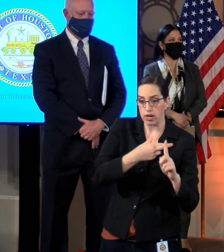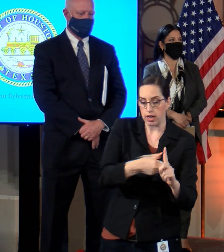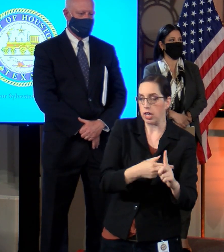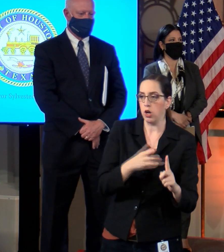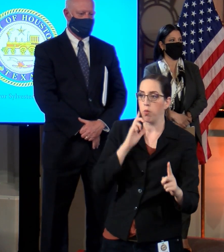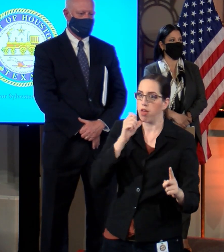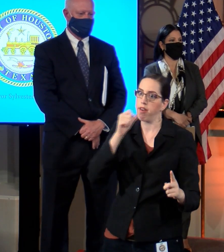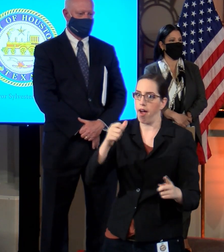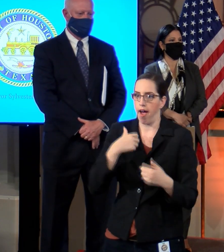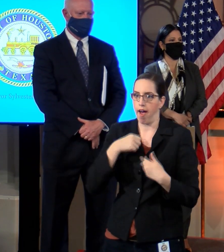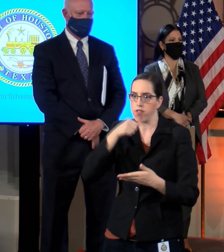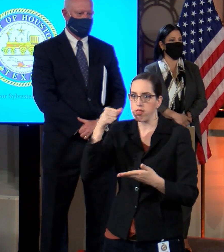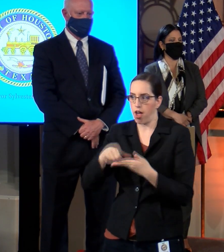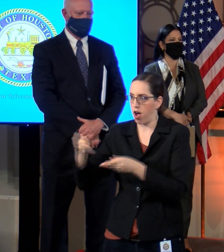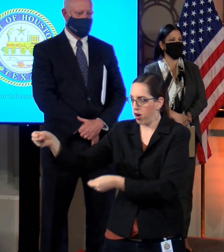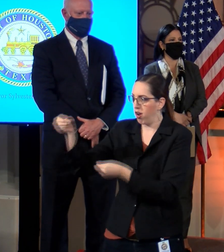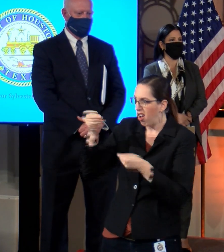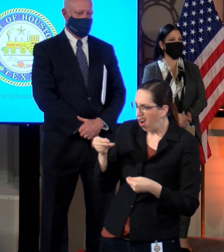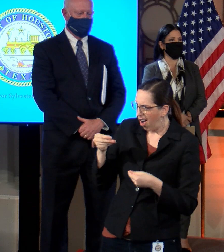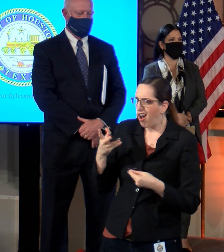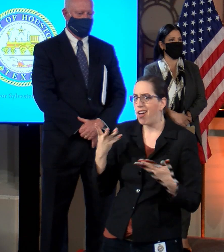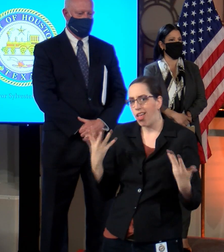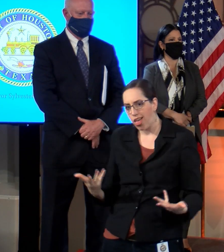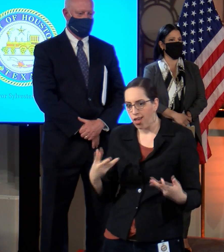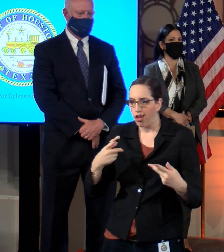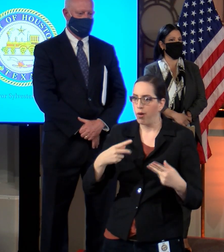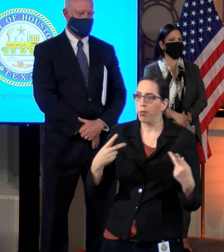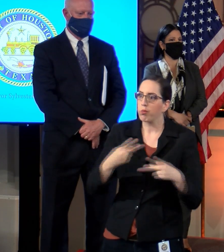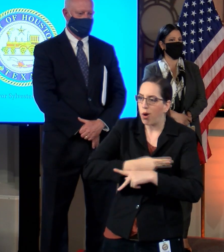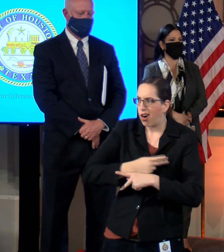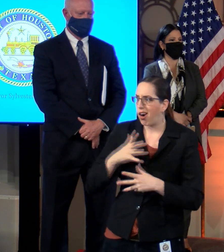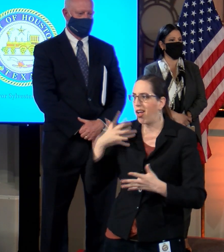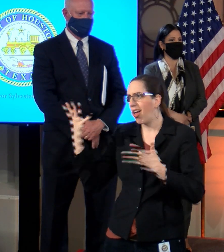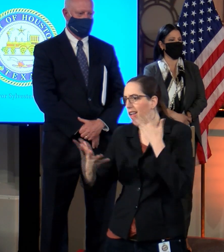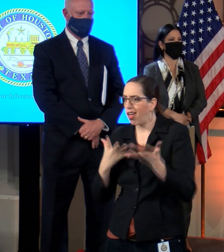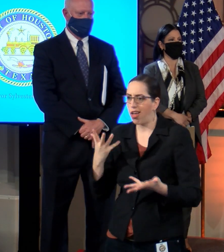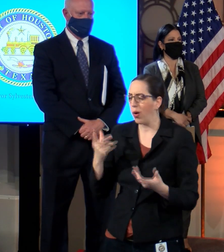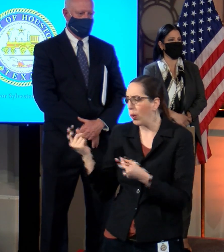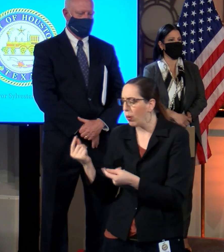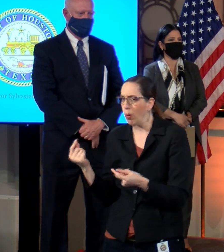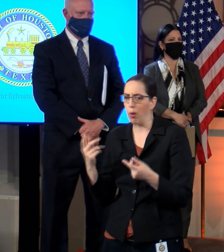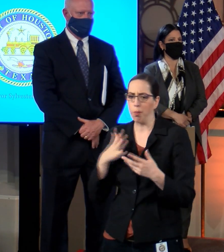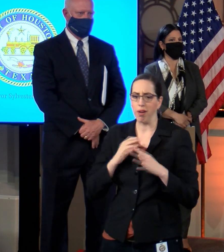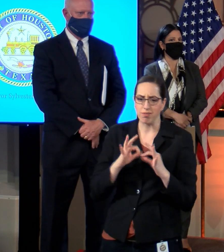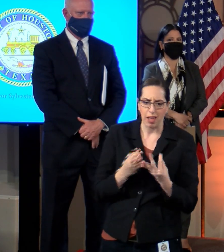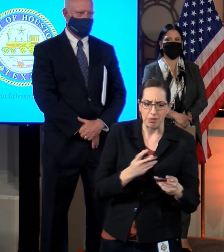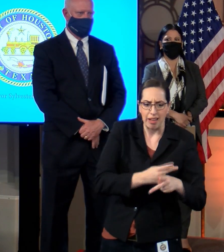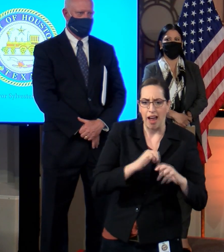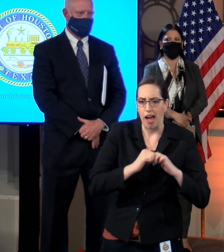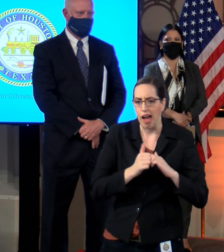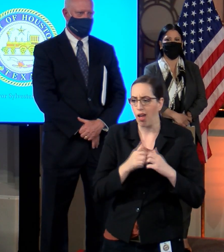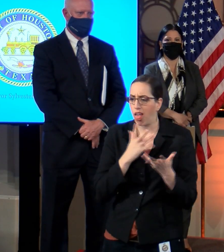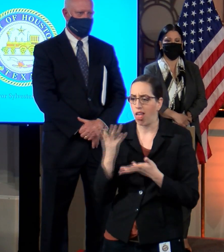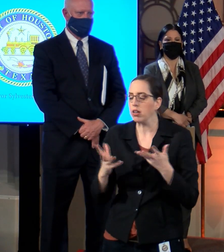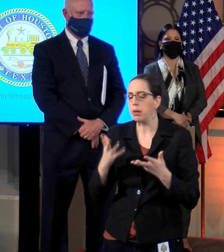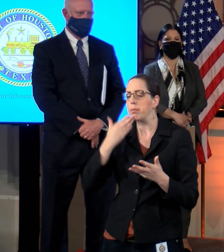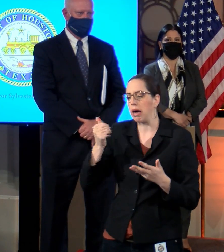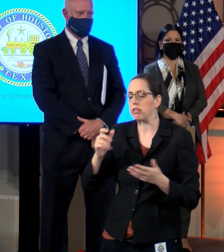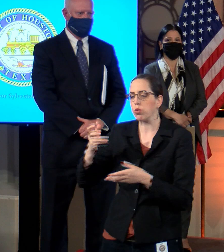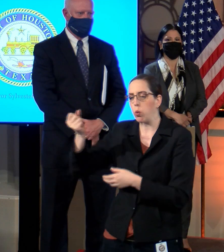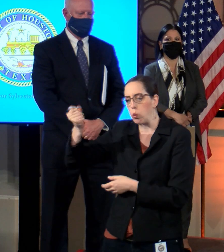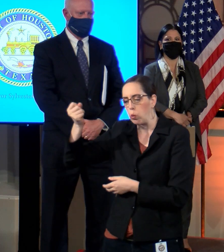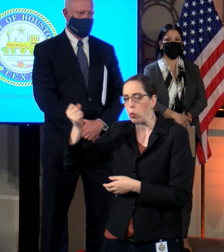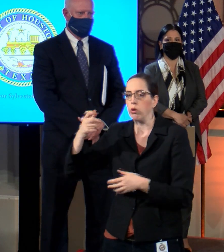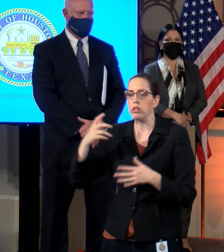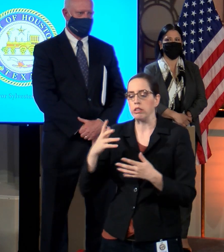be getting notices that will just add stress to their lives and cause further disruption for them and for their families. So please, let's all work